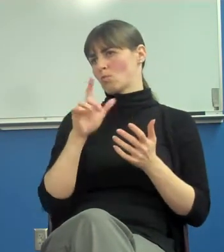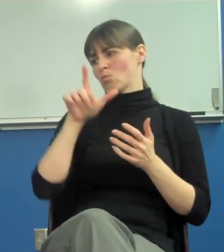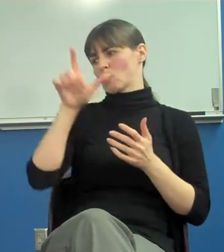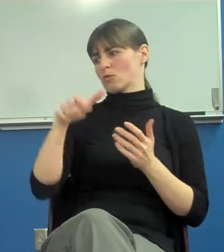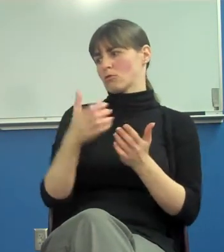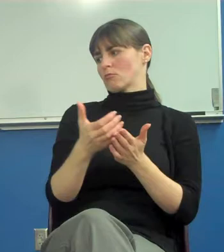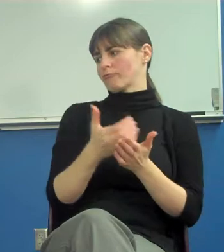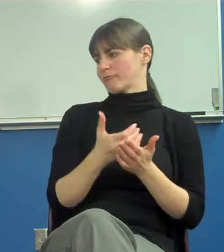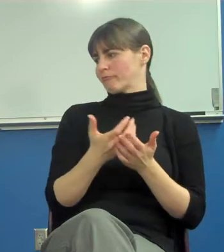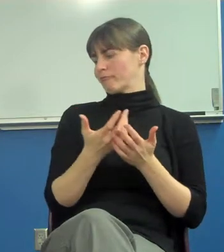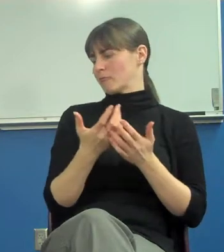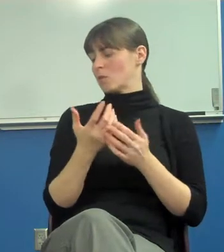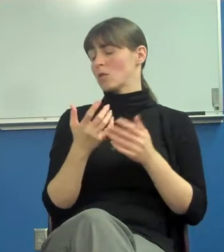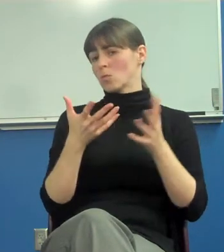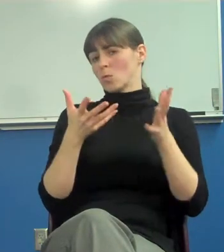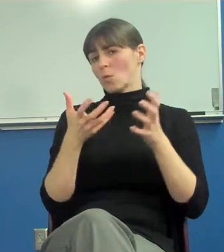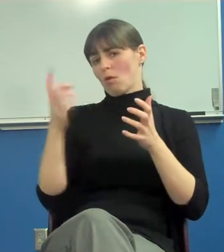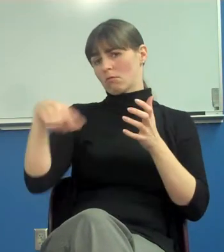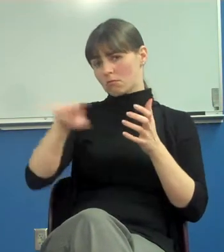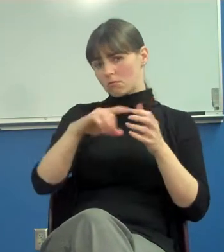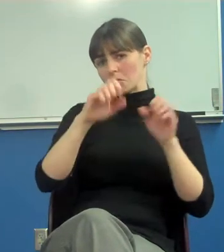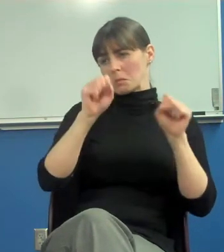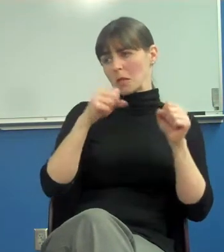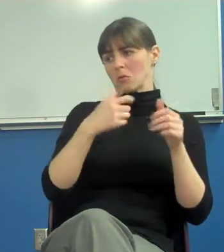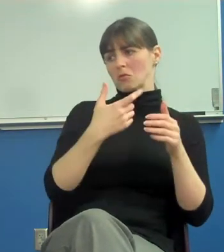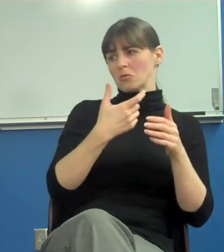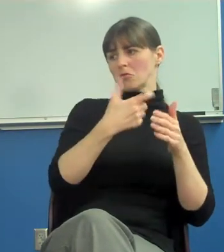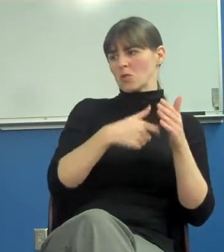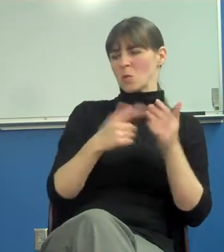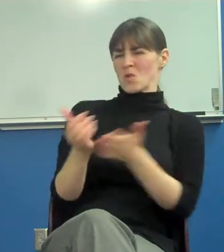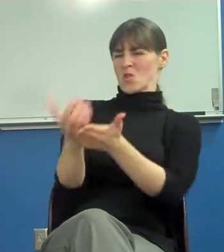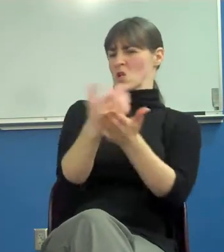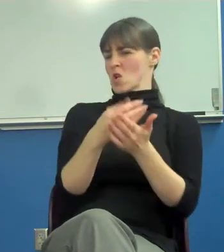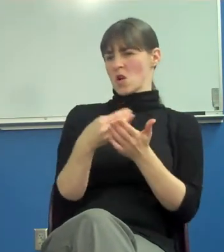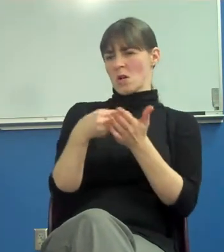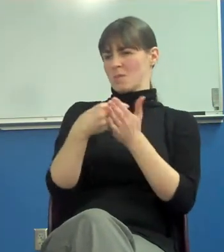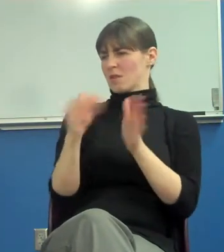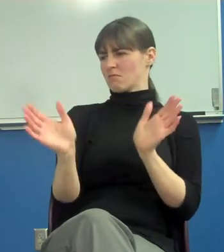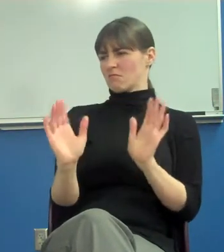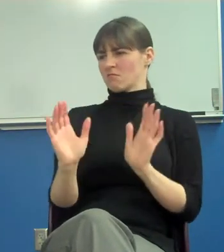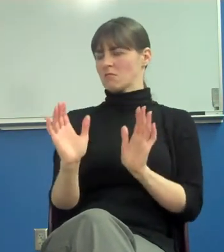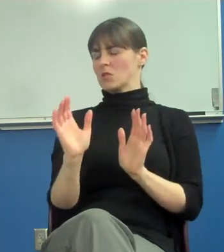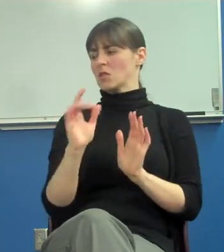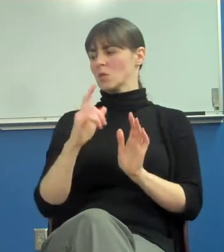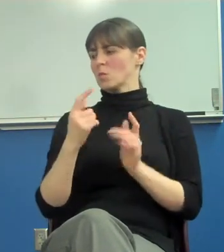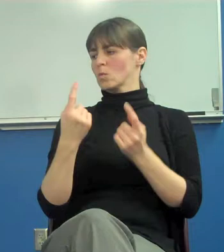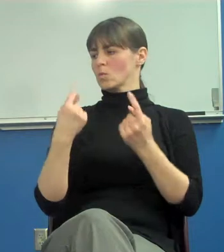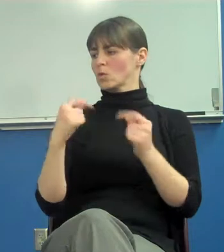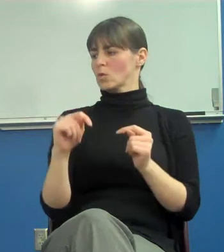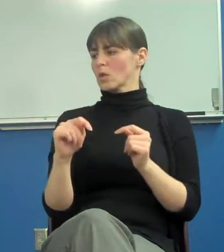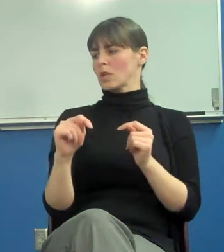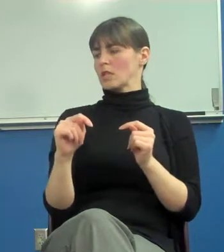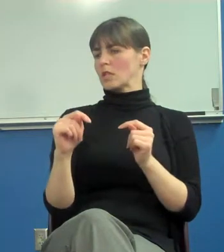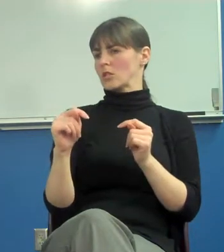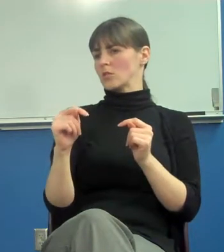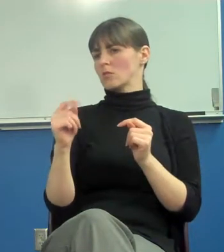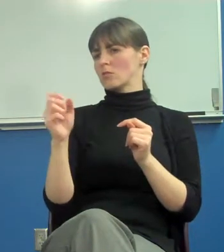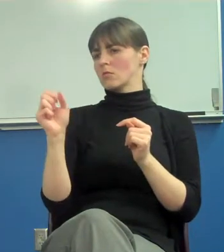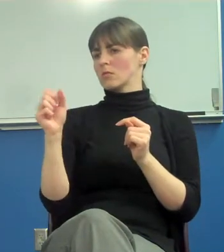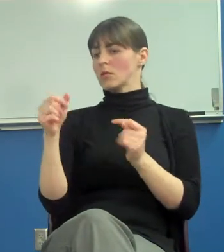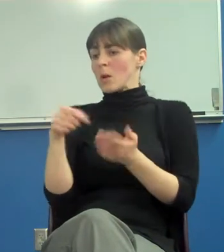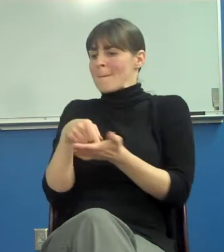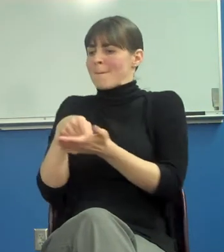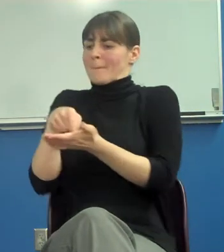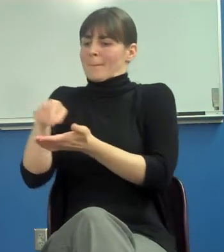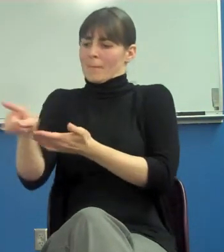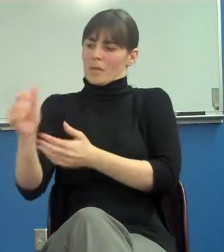But we want to keep it affordable because we're not trying to make money off of this. We're trying to recoup some of the money that we lost having to pay for it, but